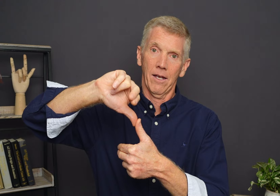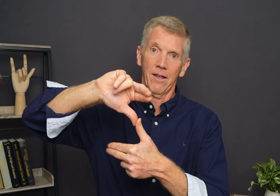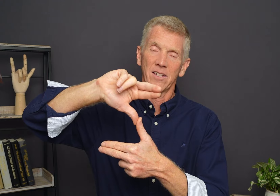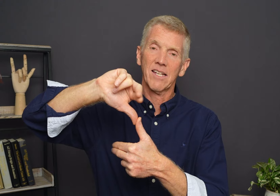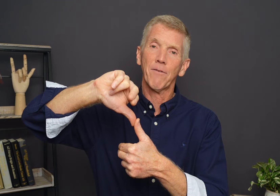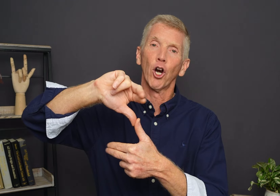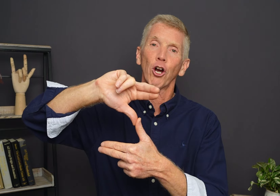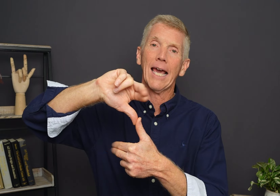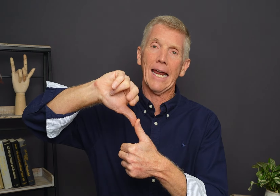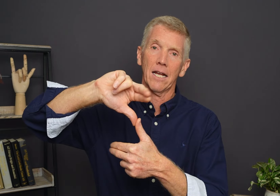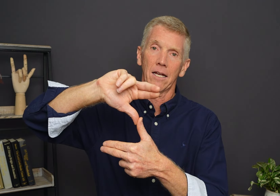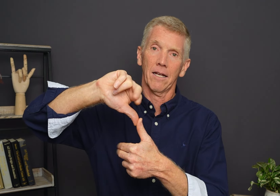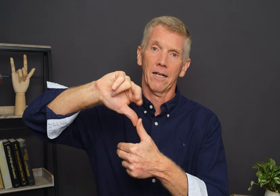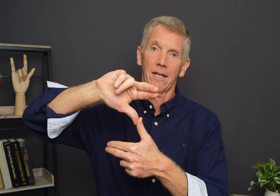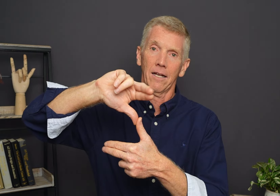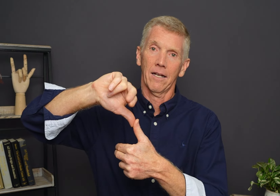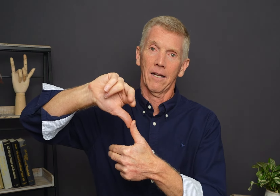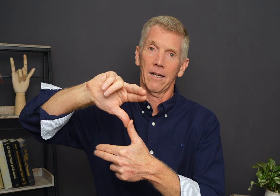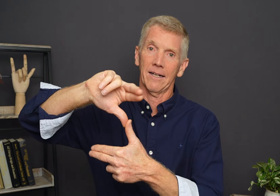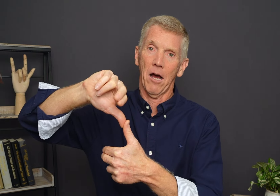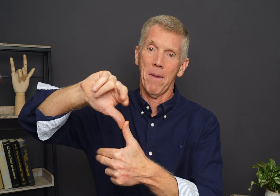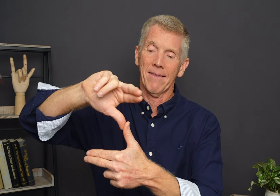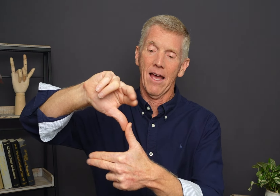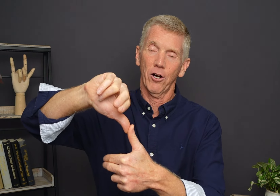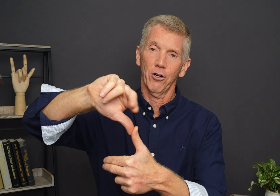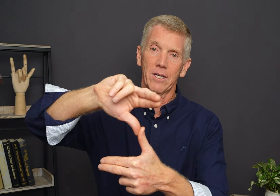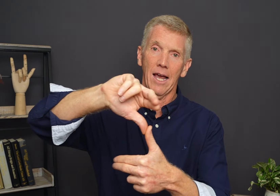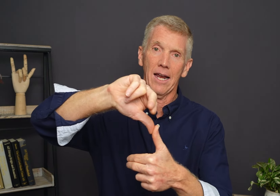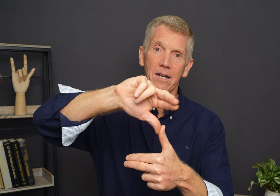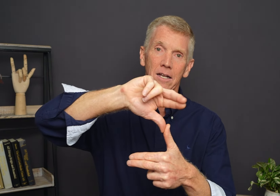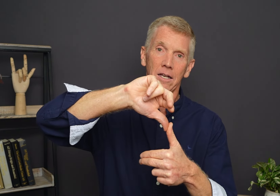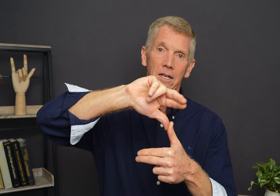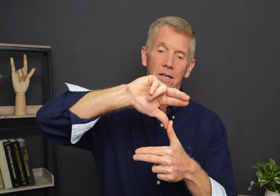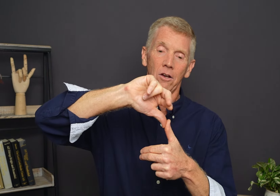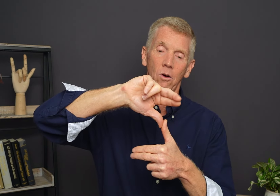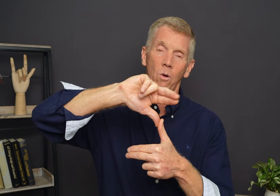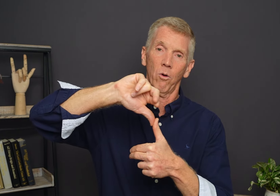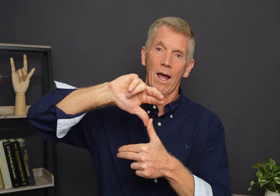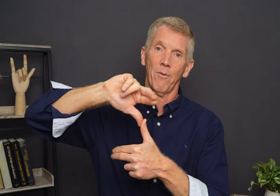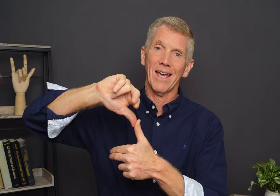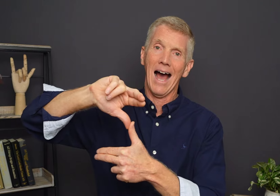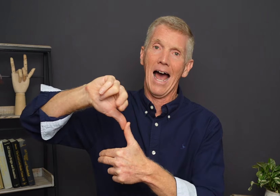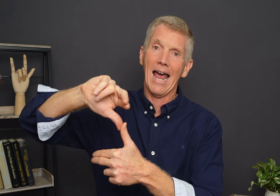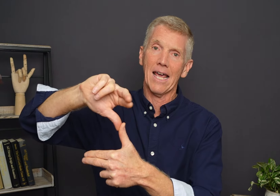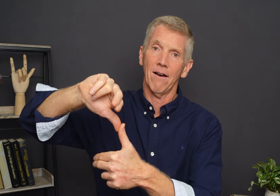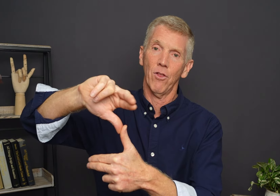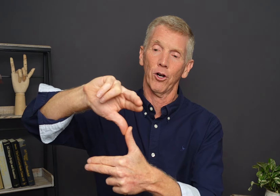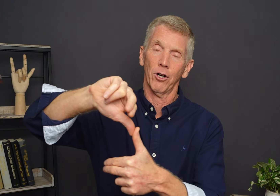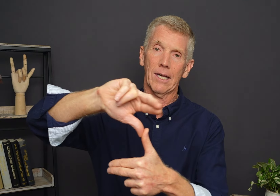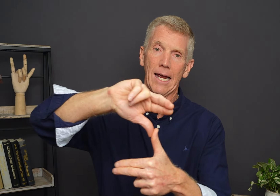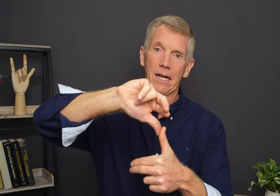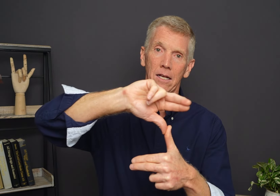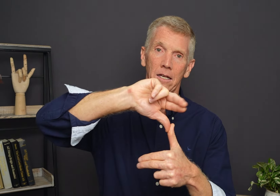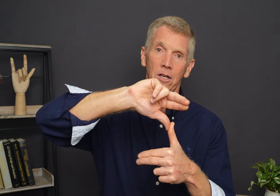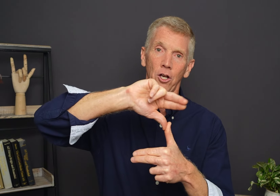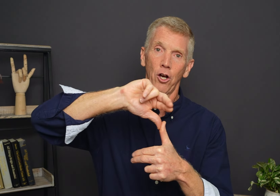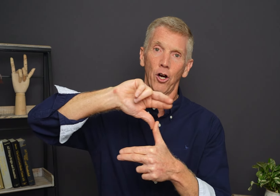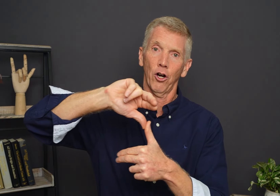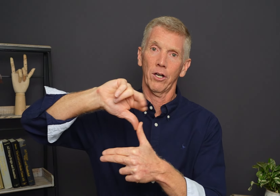This is a sign for hurricane. Now make that hurricane go around the eye of the hurricane.